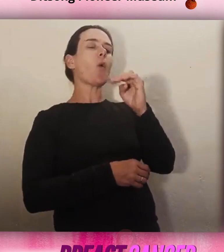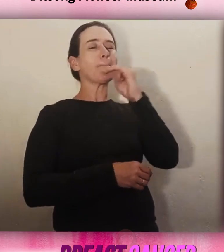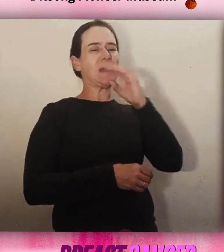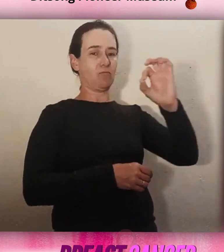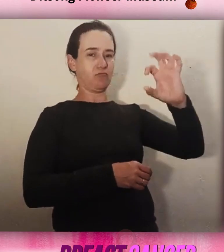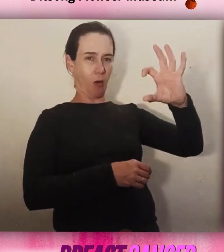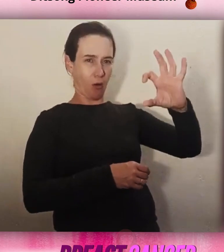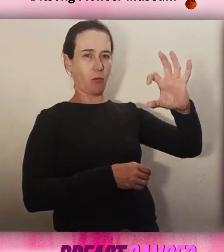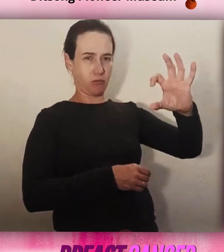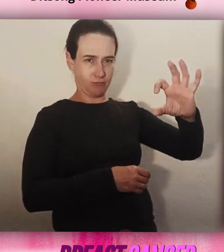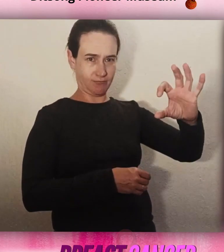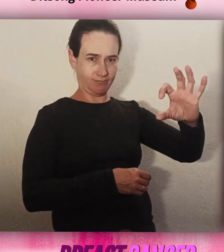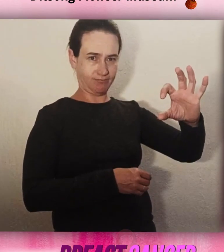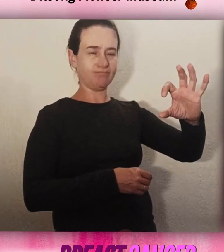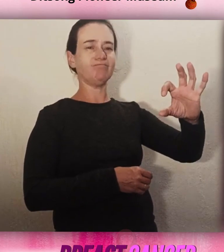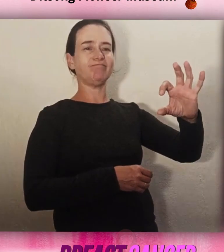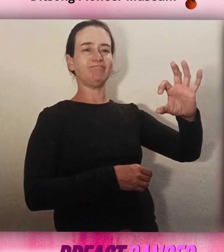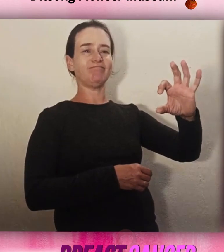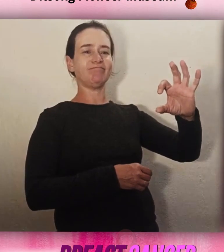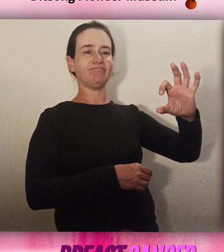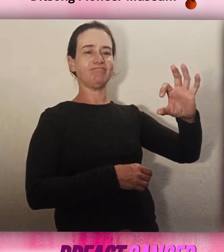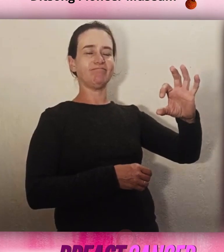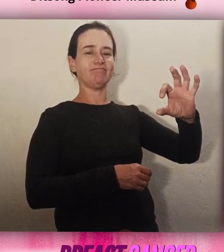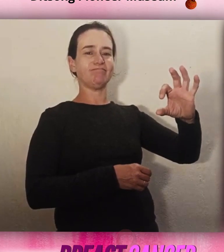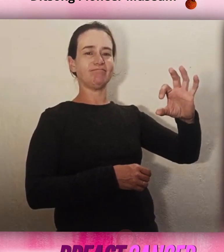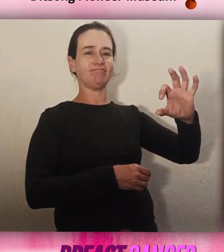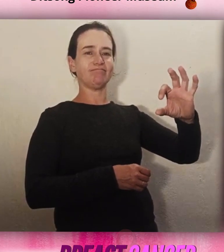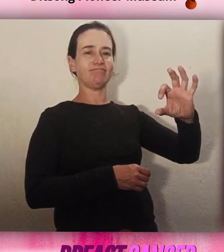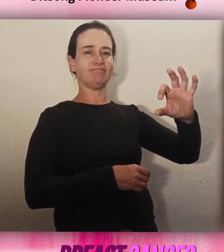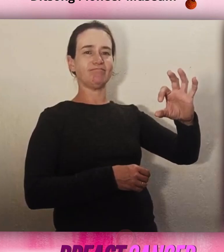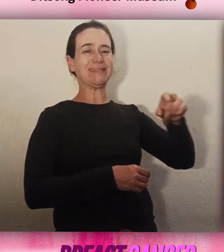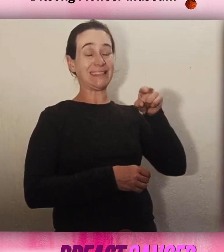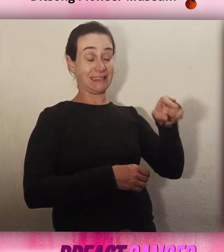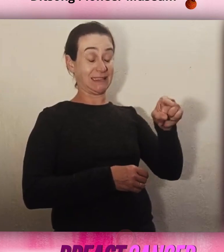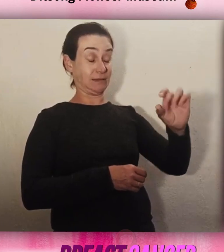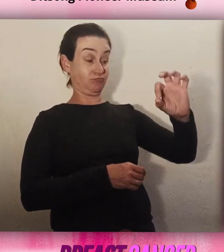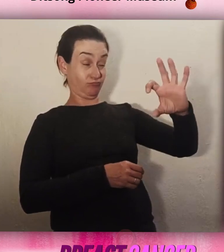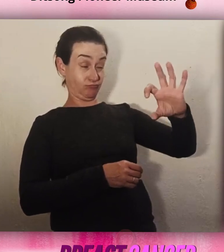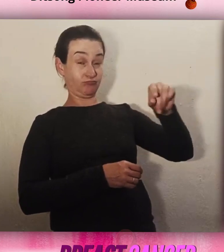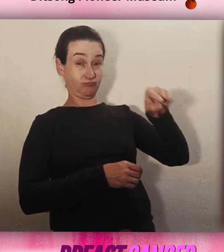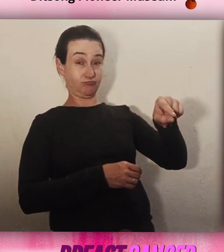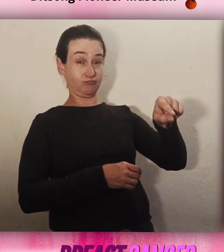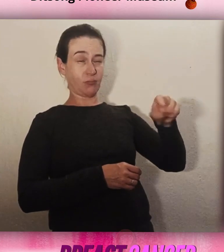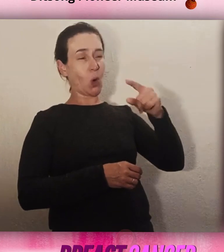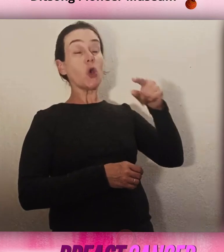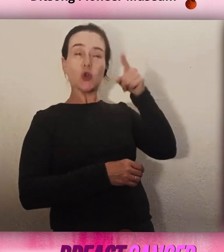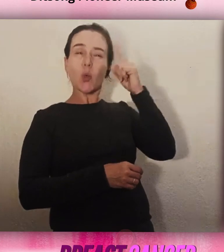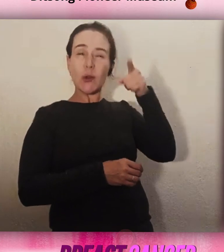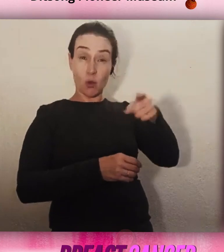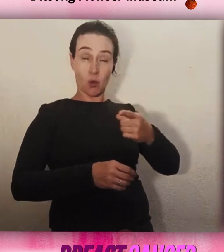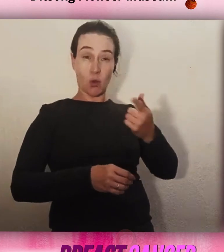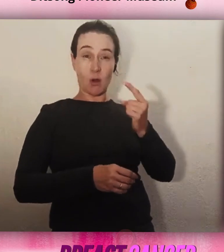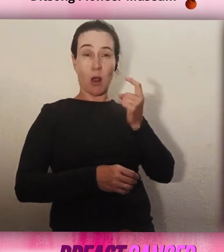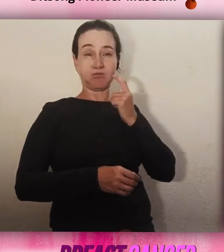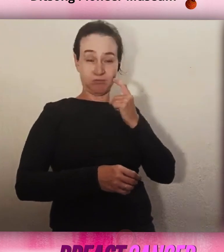cervix, the os is the mouth actually of Yeah. the cervix, and it looks sort of like Okay. so the cervix is